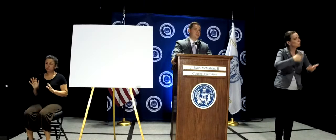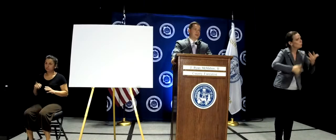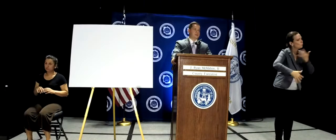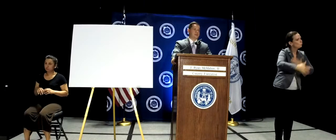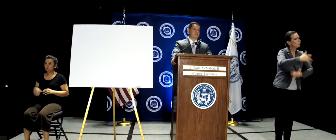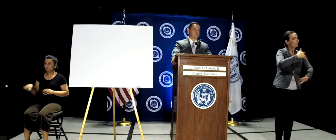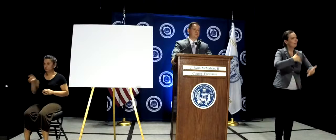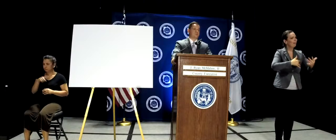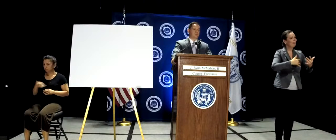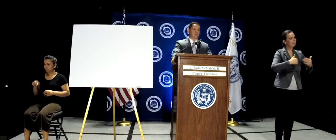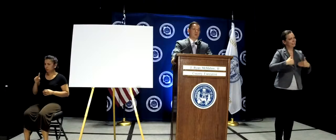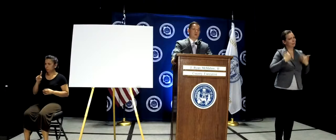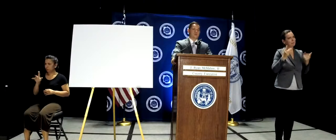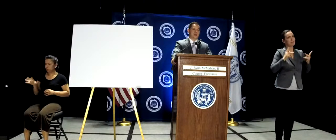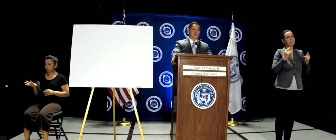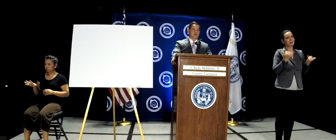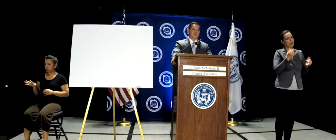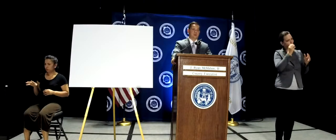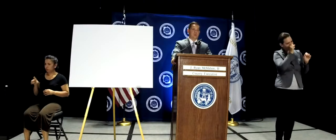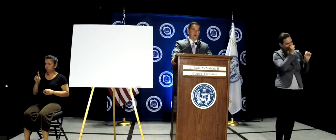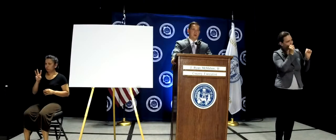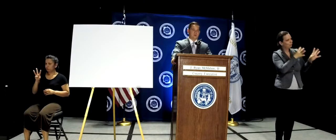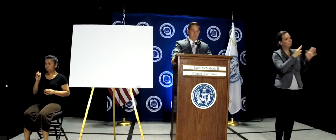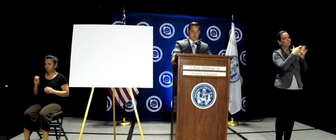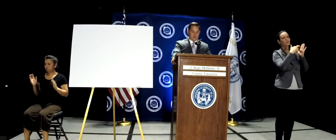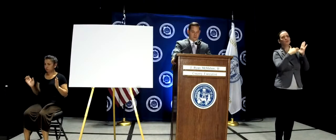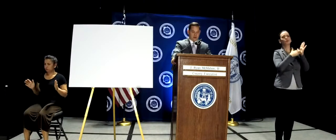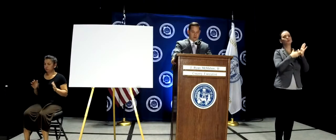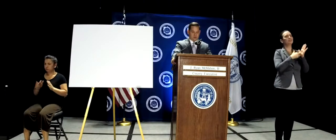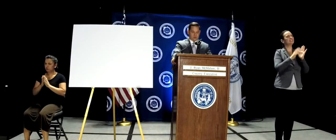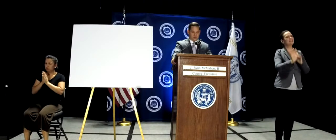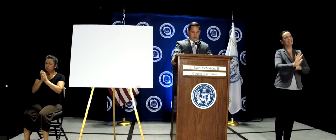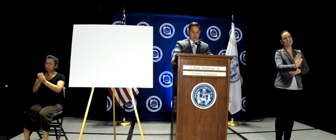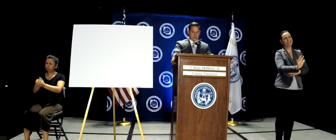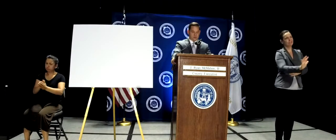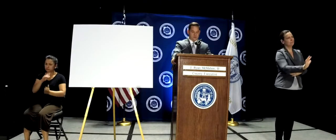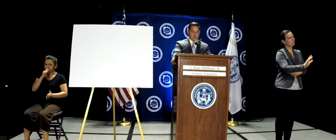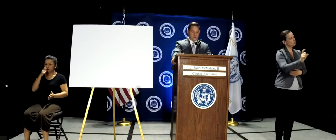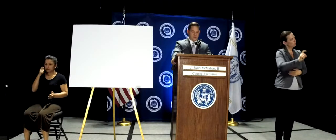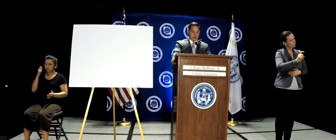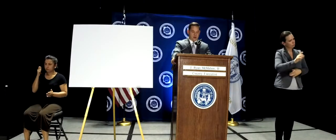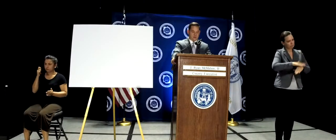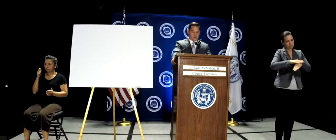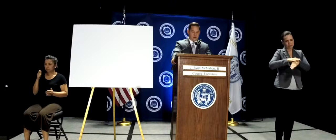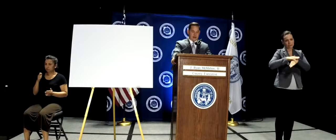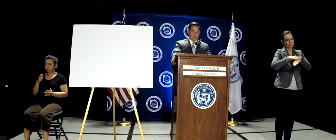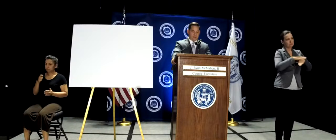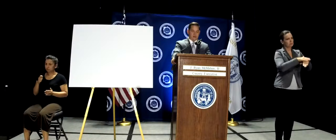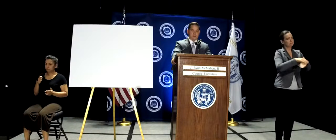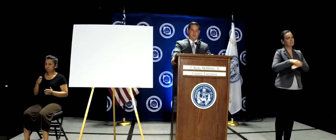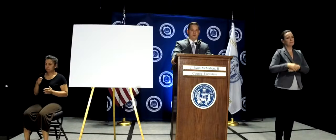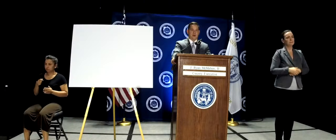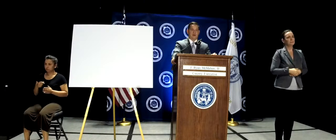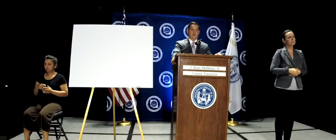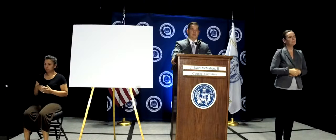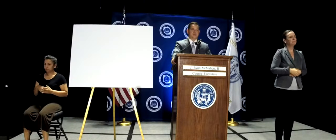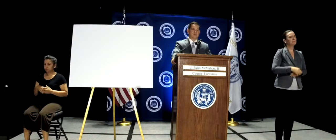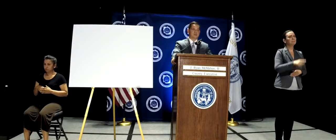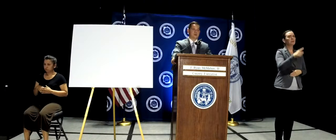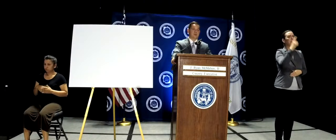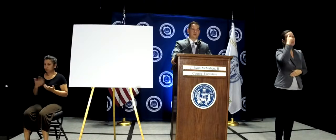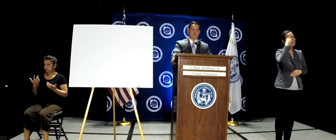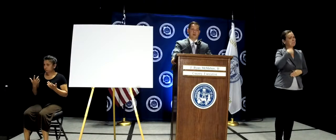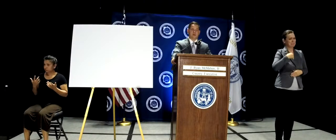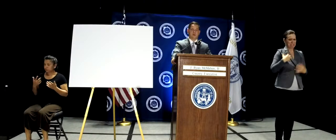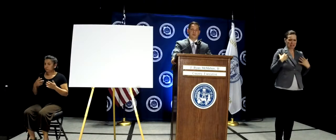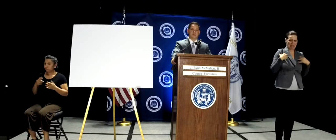demographics to get tested. We understand you're feeling well, you think you have an allergies. There's a high likelihood if you have